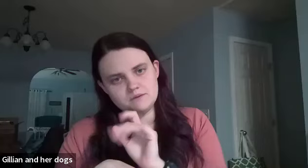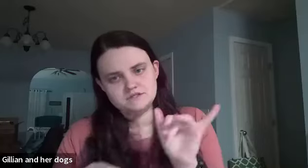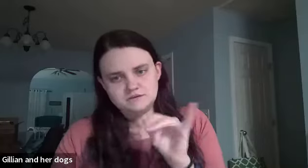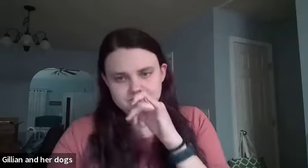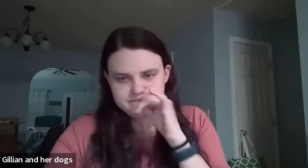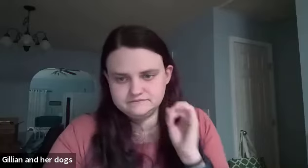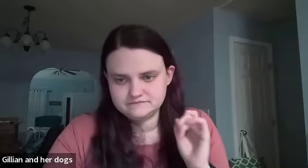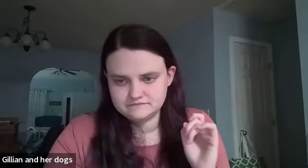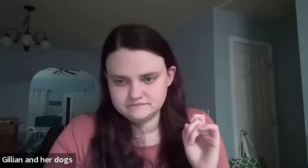jobs too.